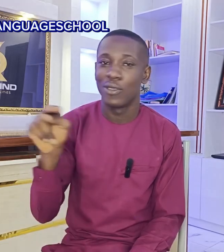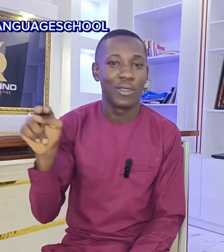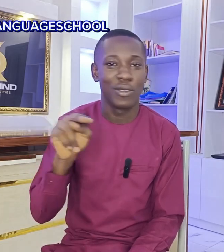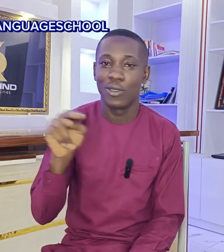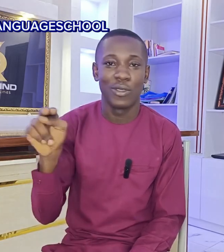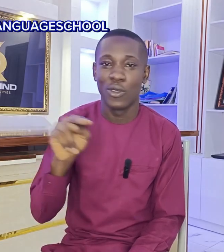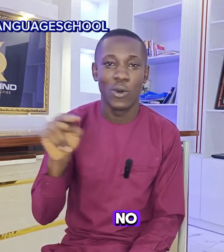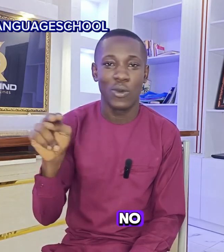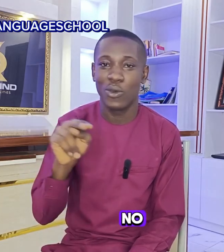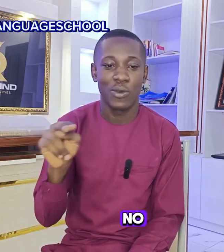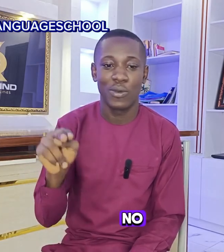no